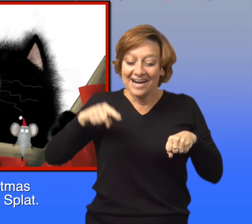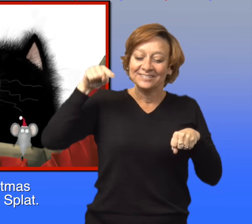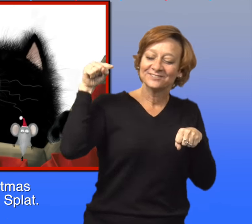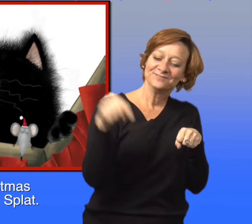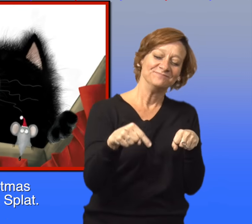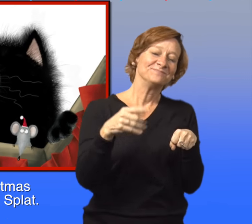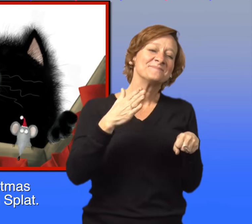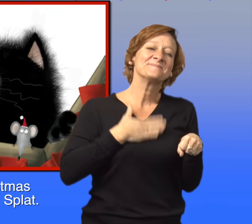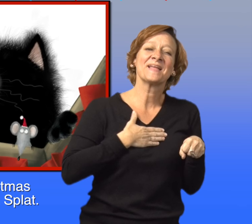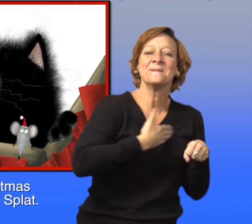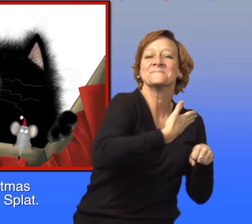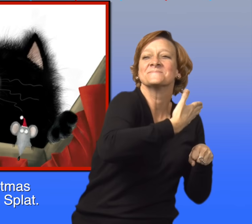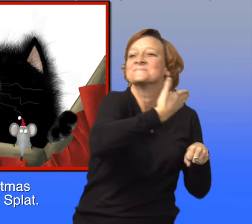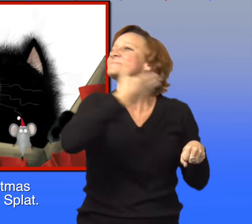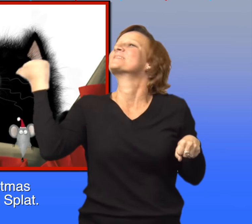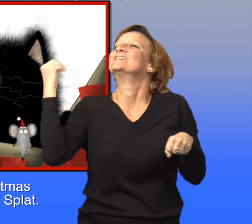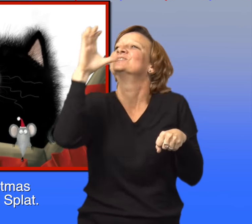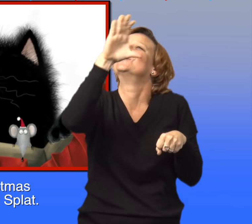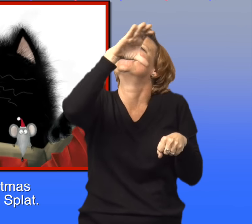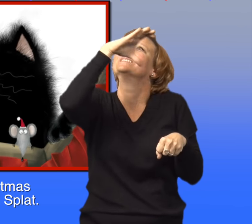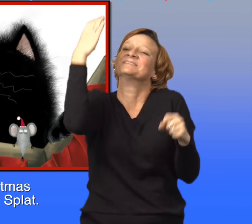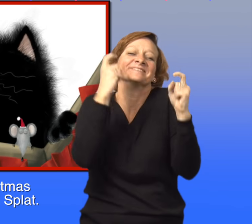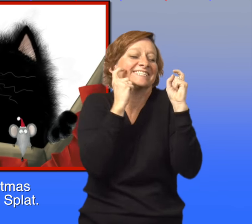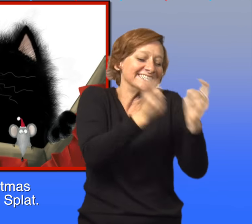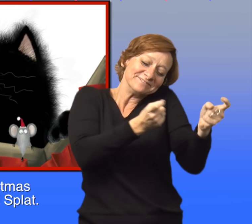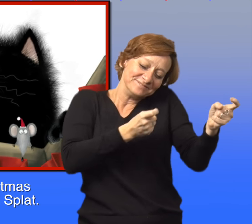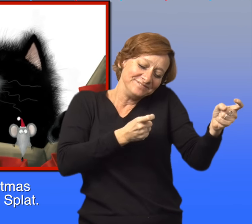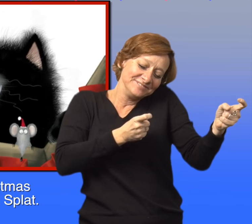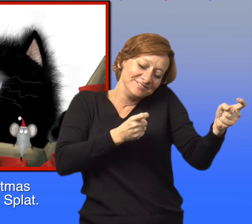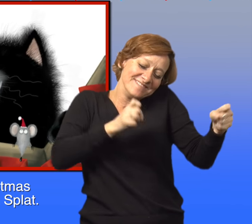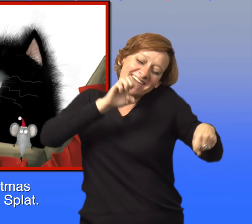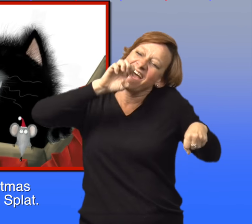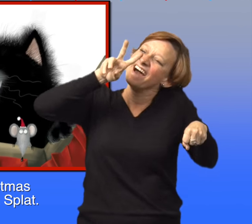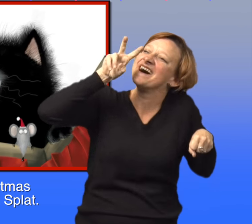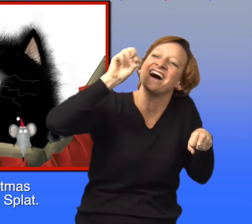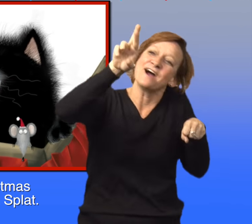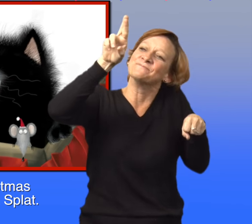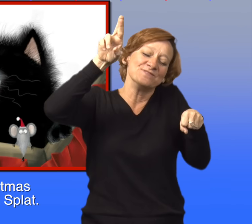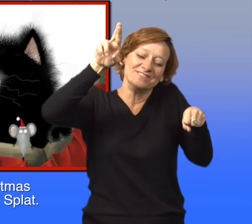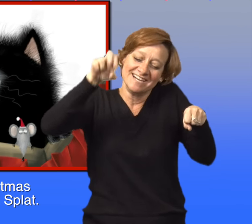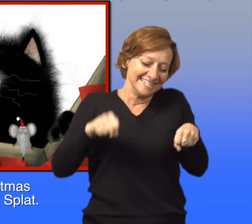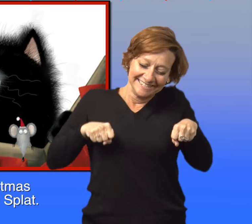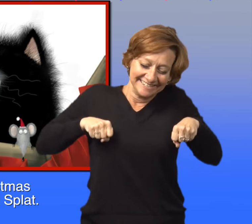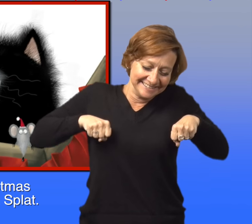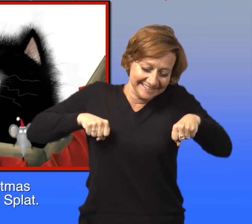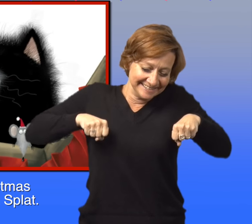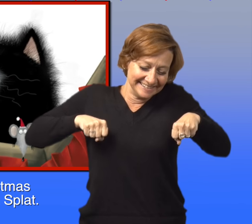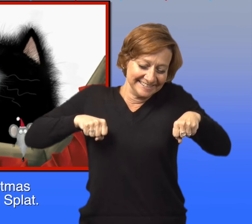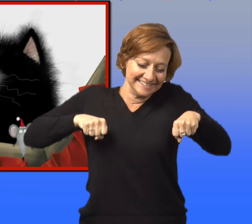It's the best Christmas present ever, cried Splat.